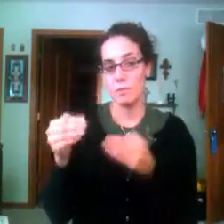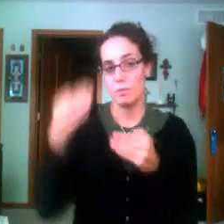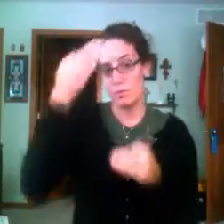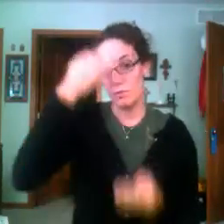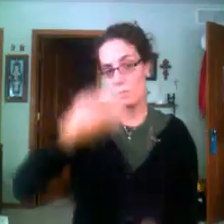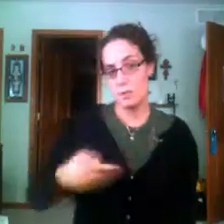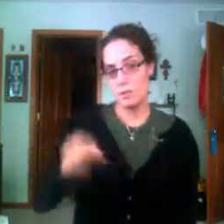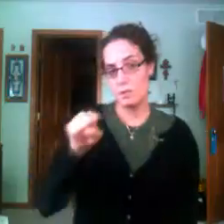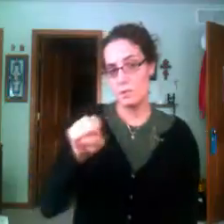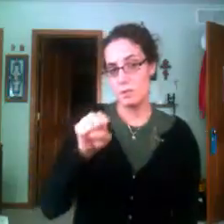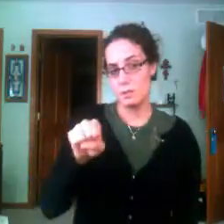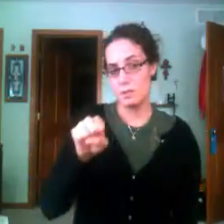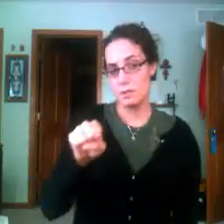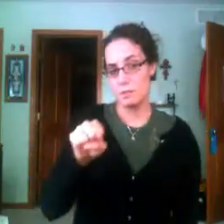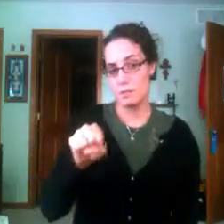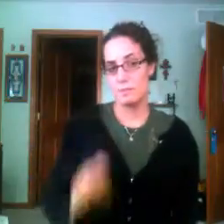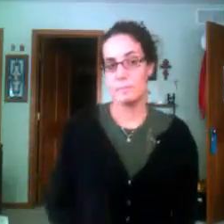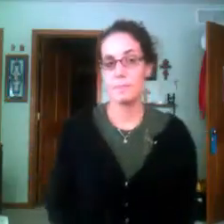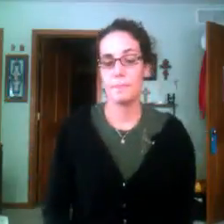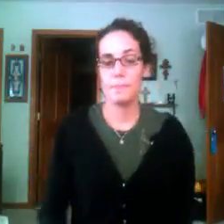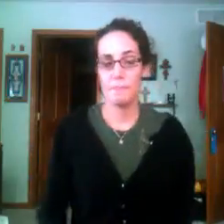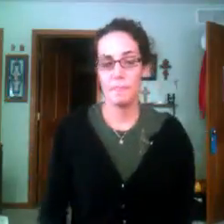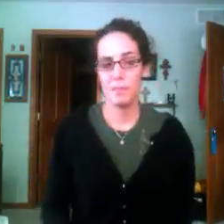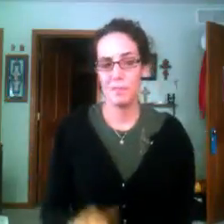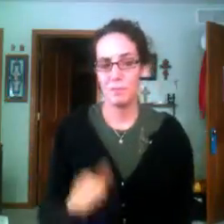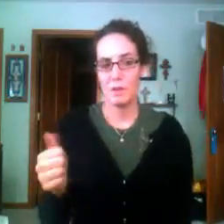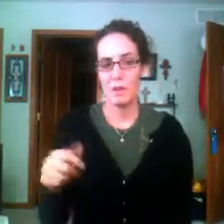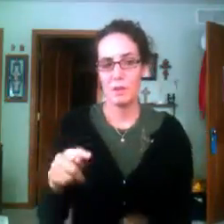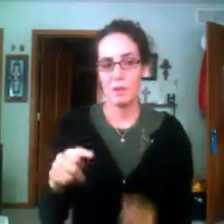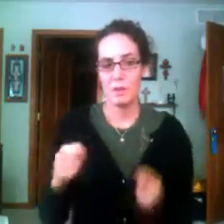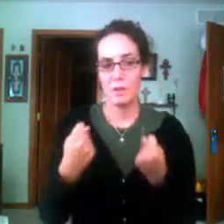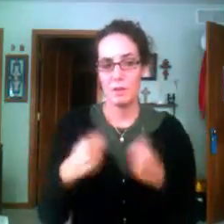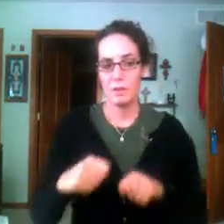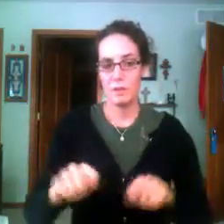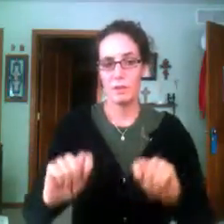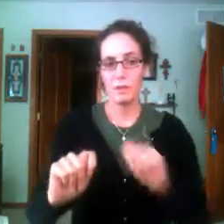Now, what about other types of decimals? Okay?